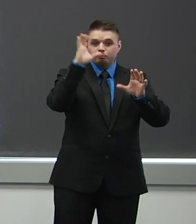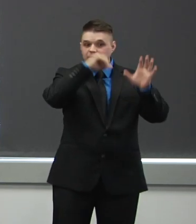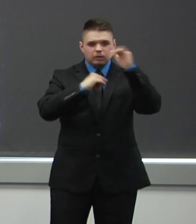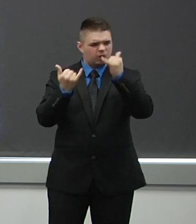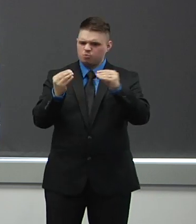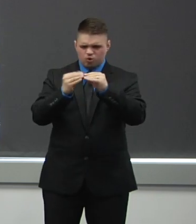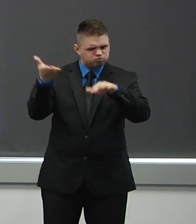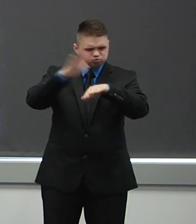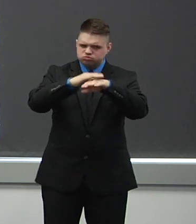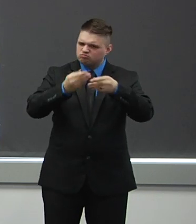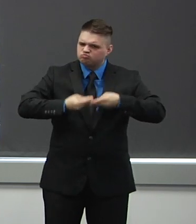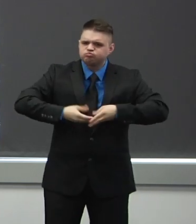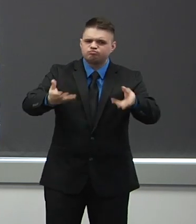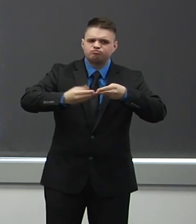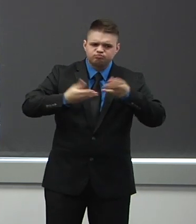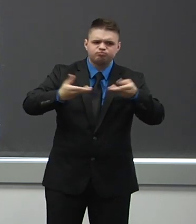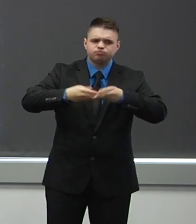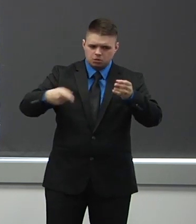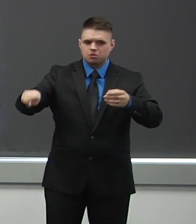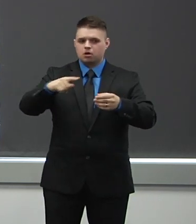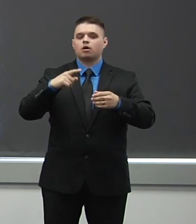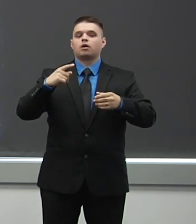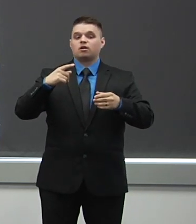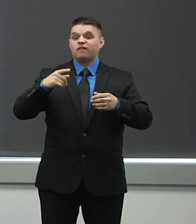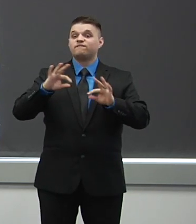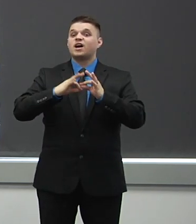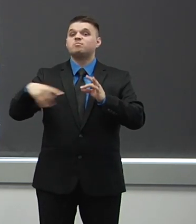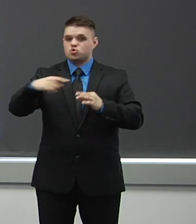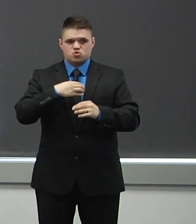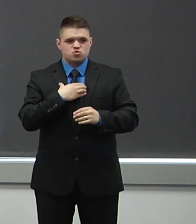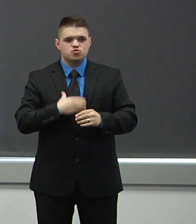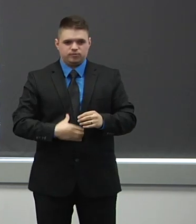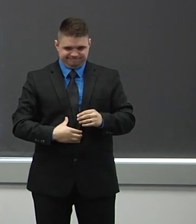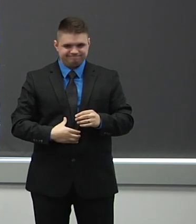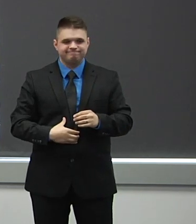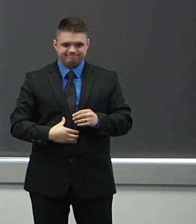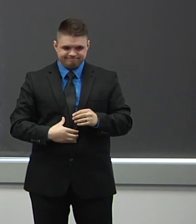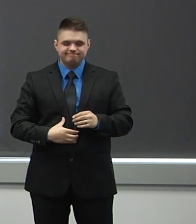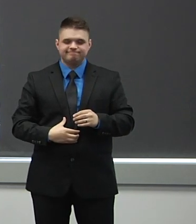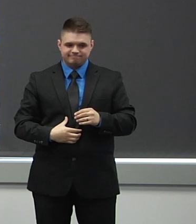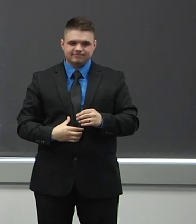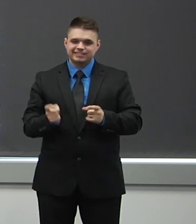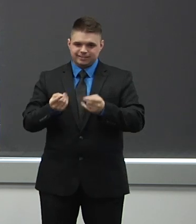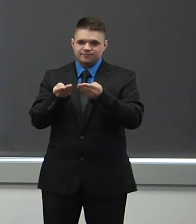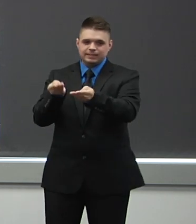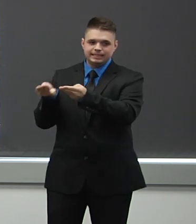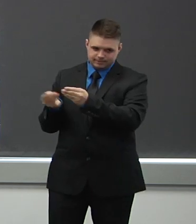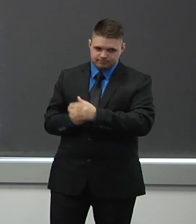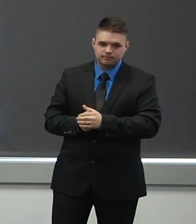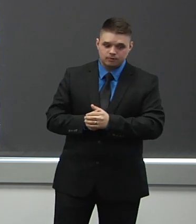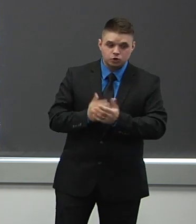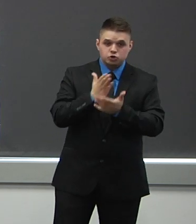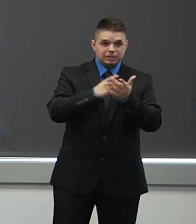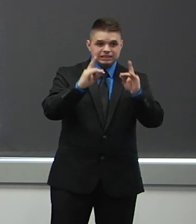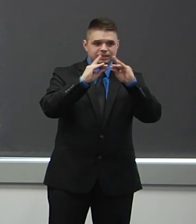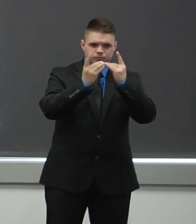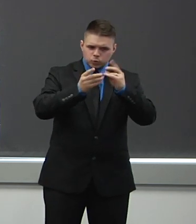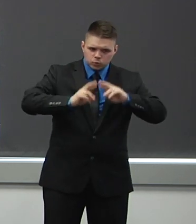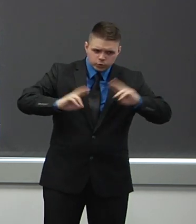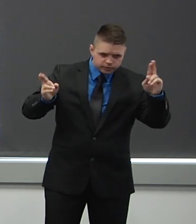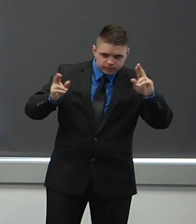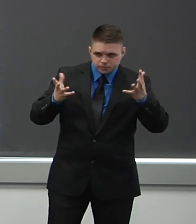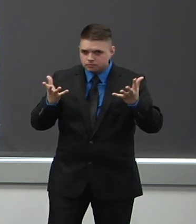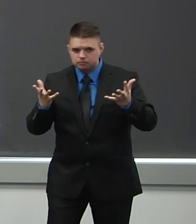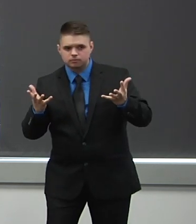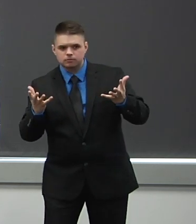also speaks to the needs of our families. Our school districts are also asked to be ready, and some of them are currently providing